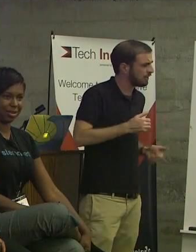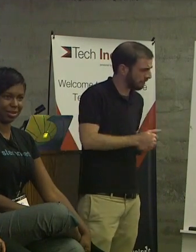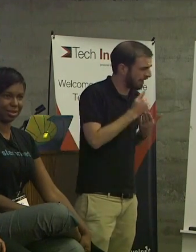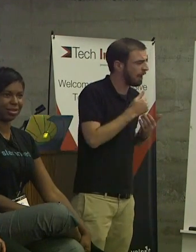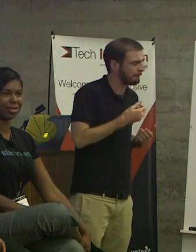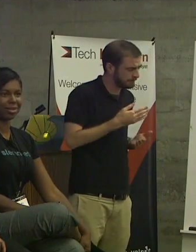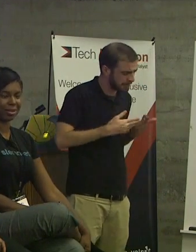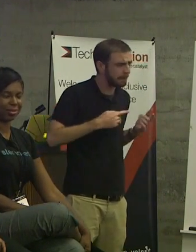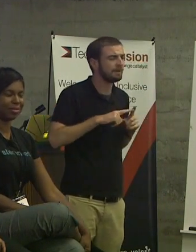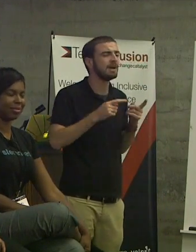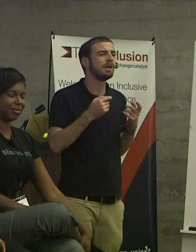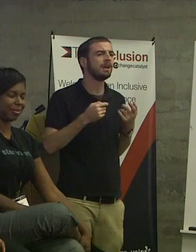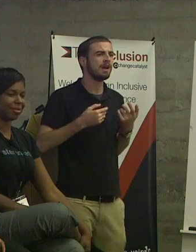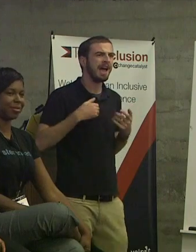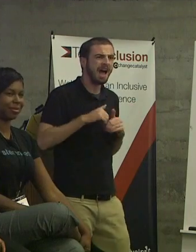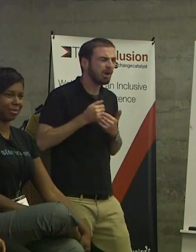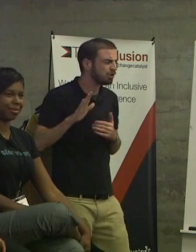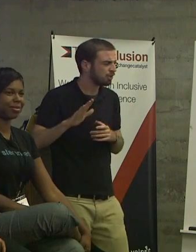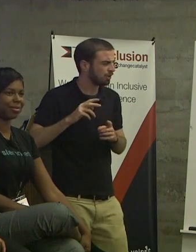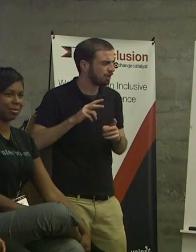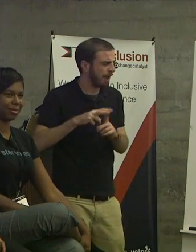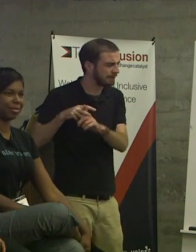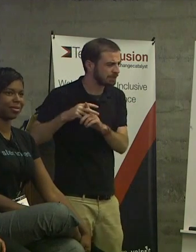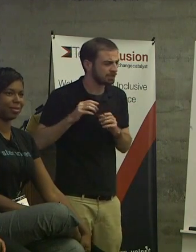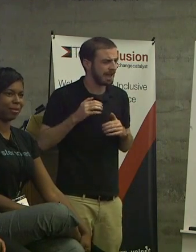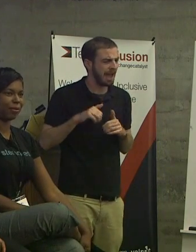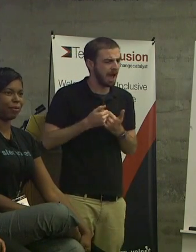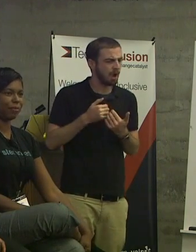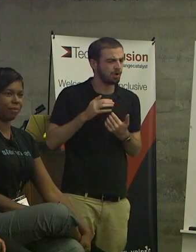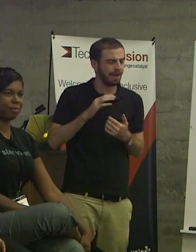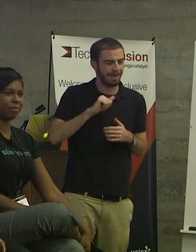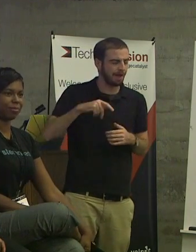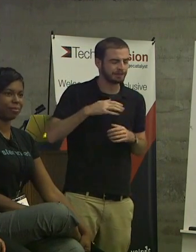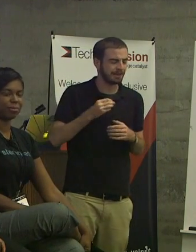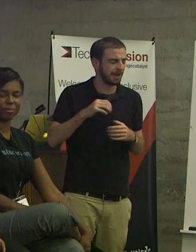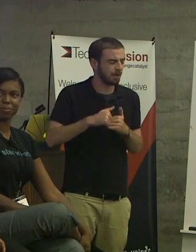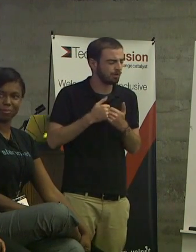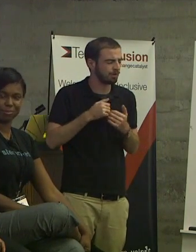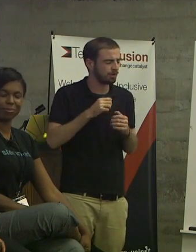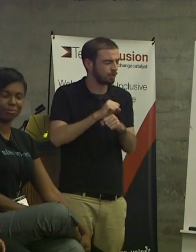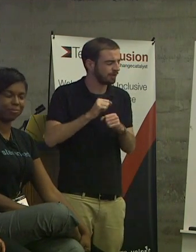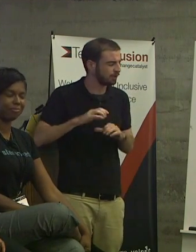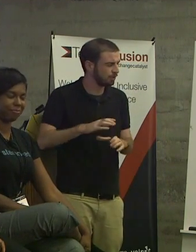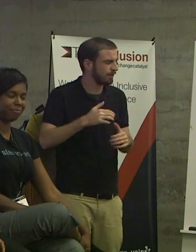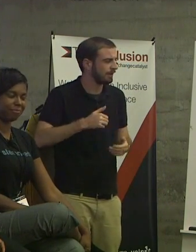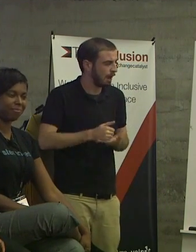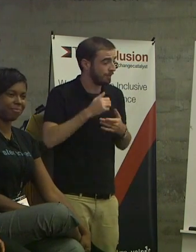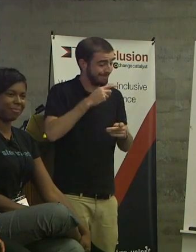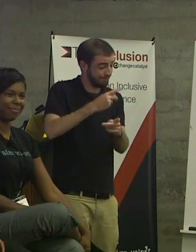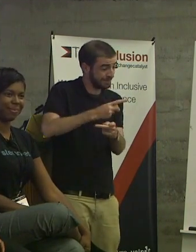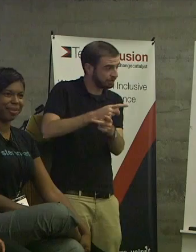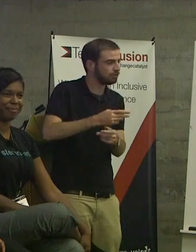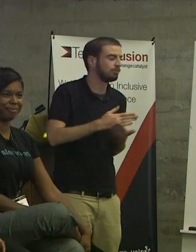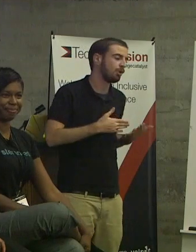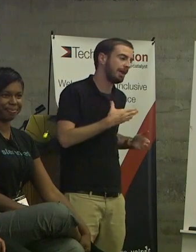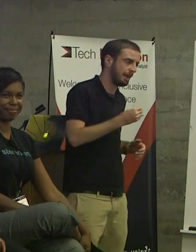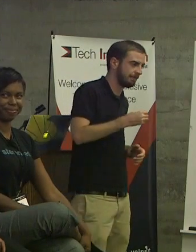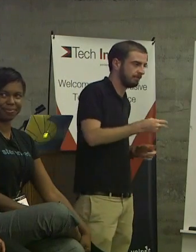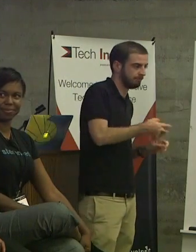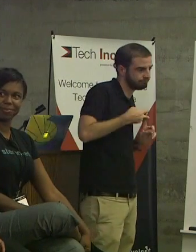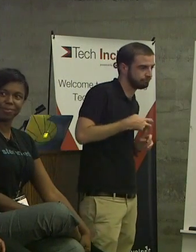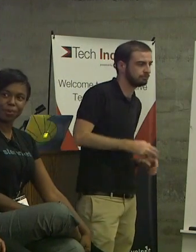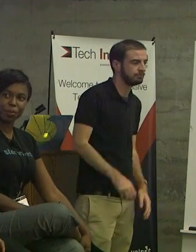bit. But how do your applications and the work that you're doing help with the retention piece as well as the getting piece?